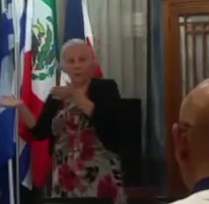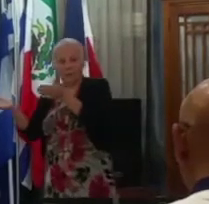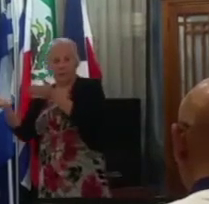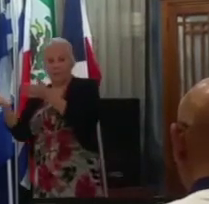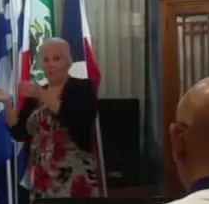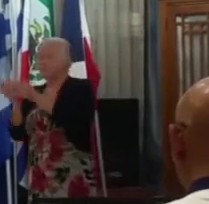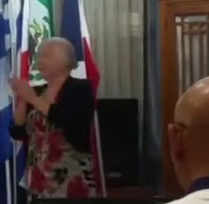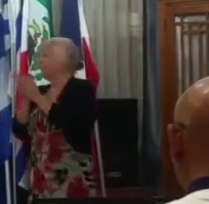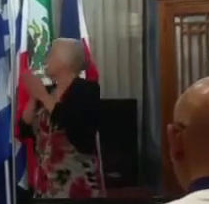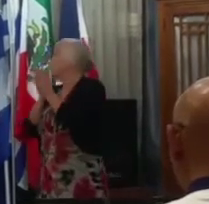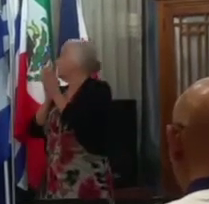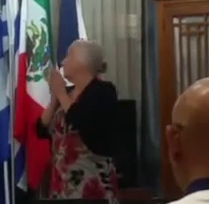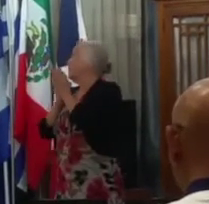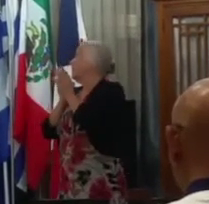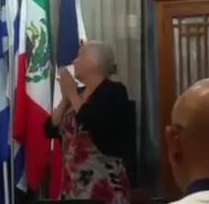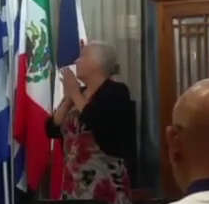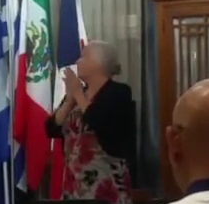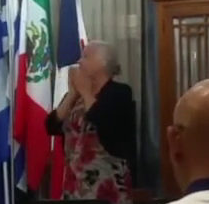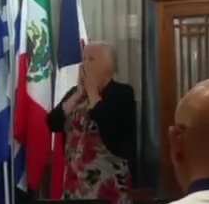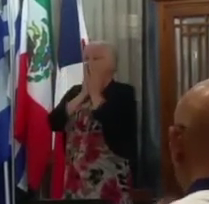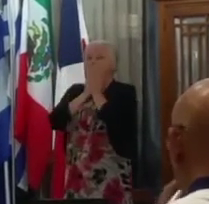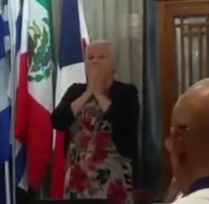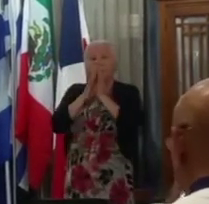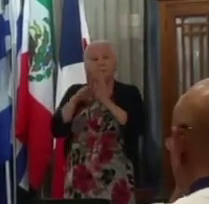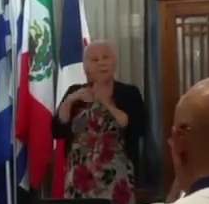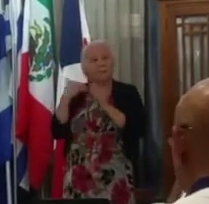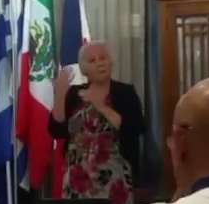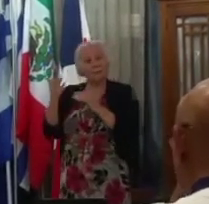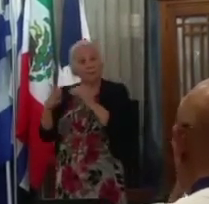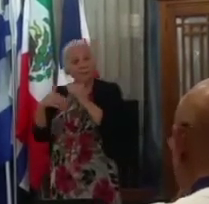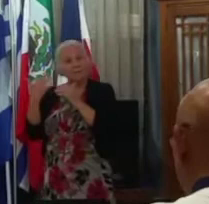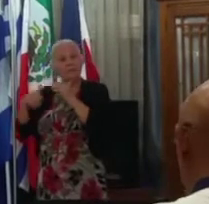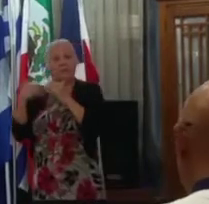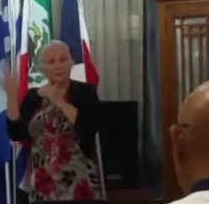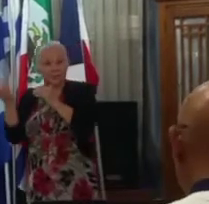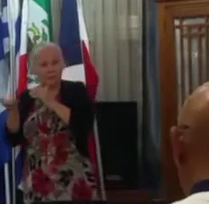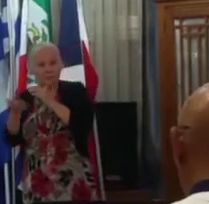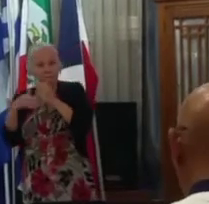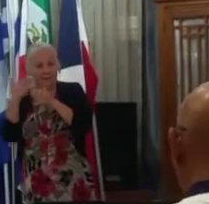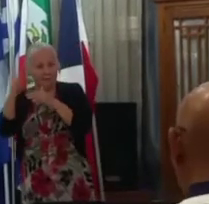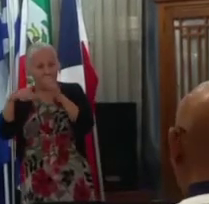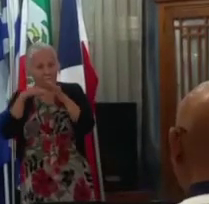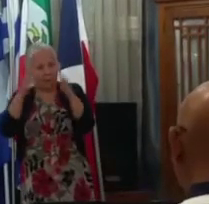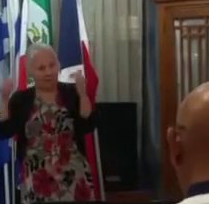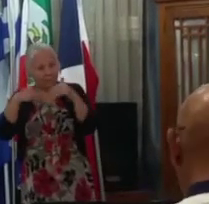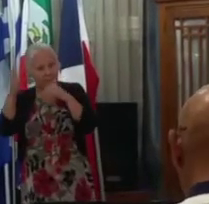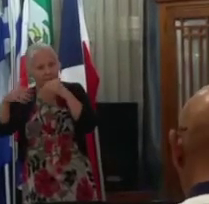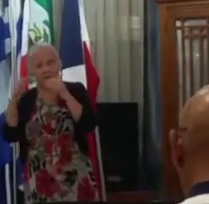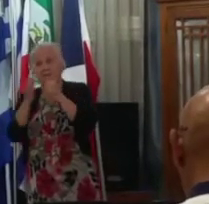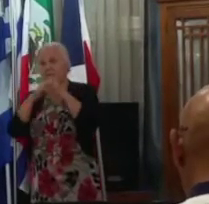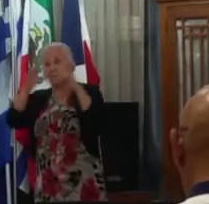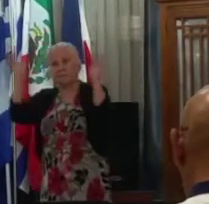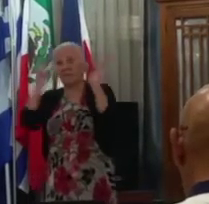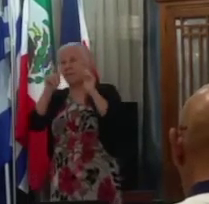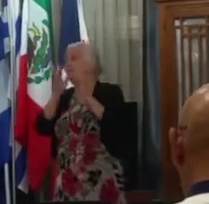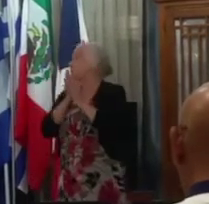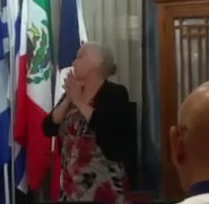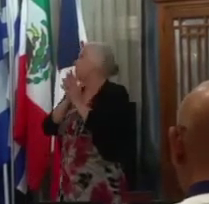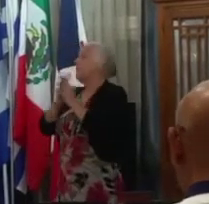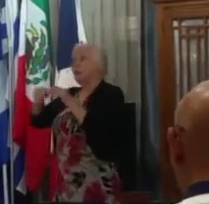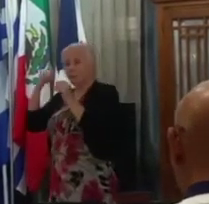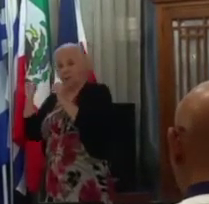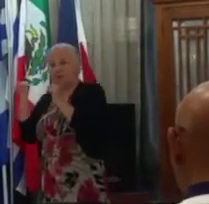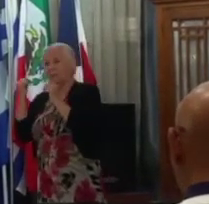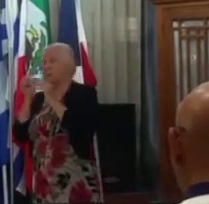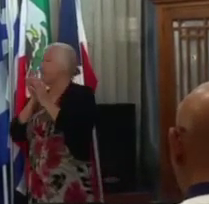fui al santuario. And there was a song playing on the sound system. Y había un himno cantándose, tocándose en el. That I